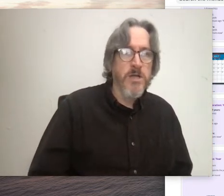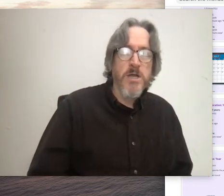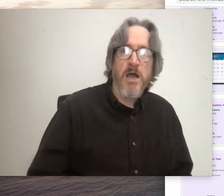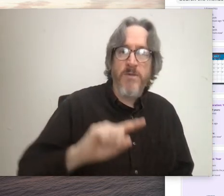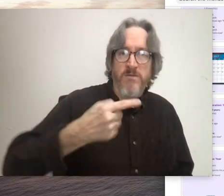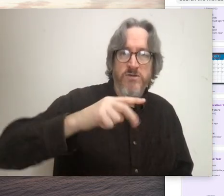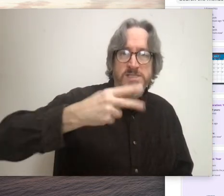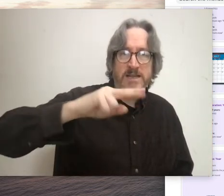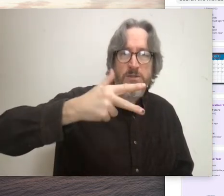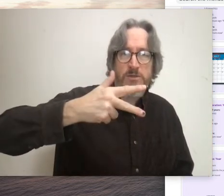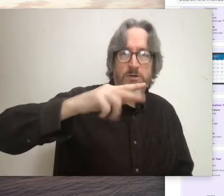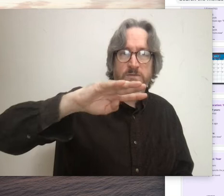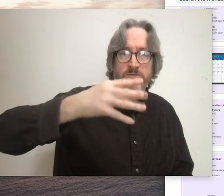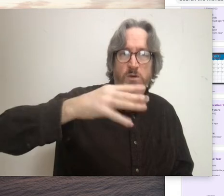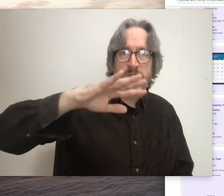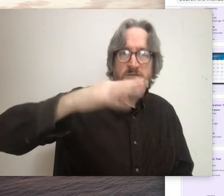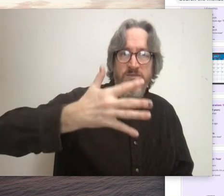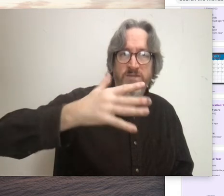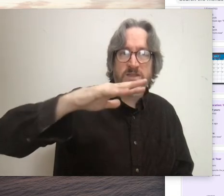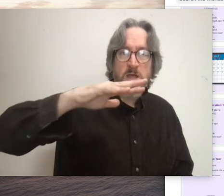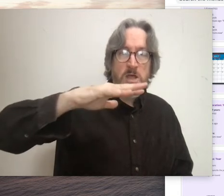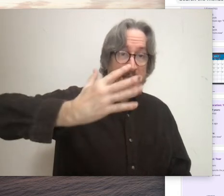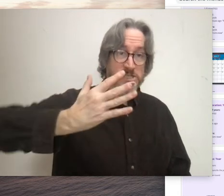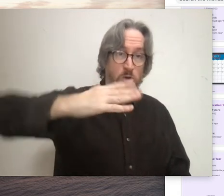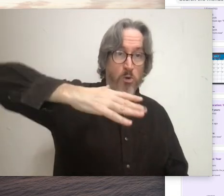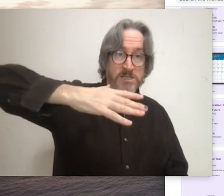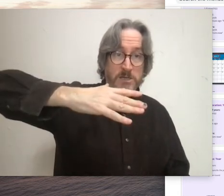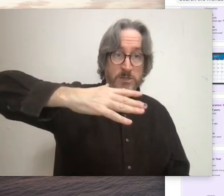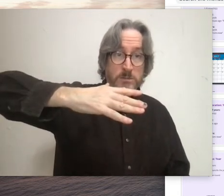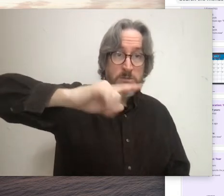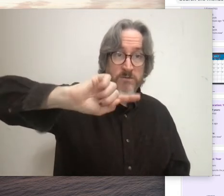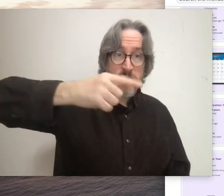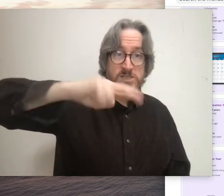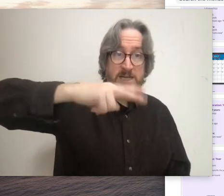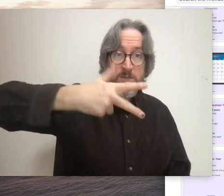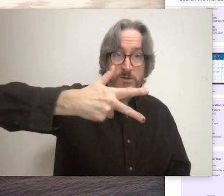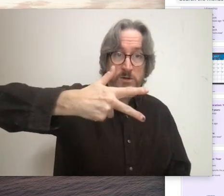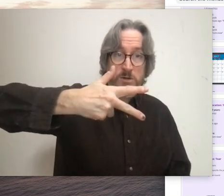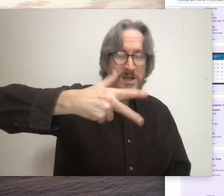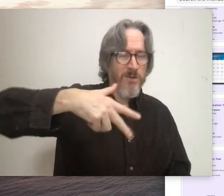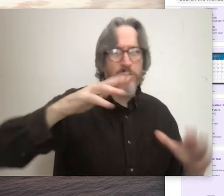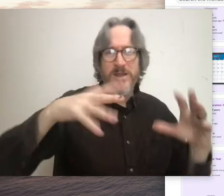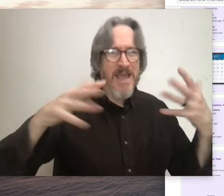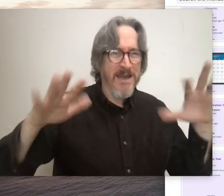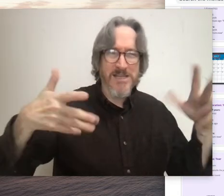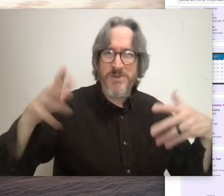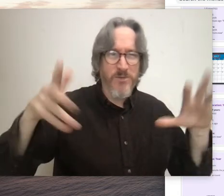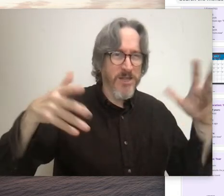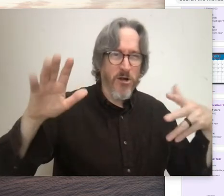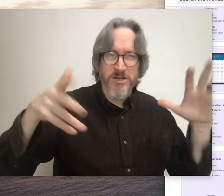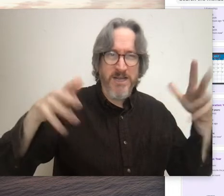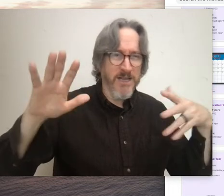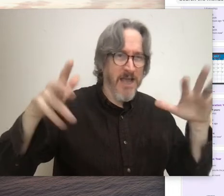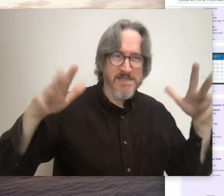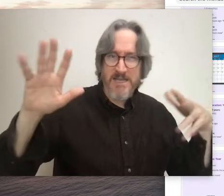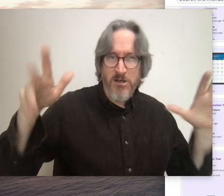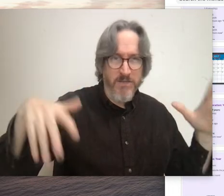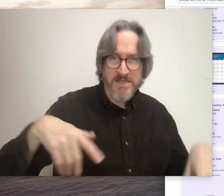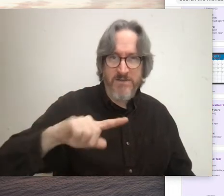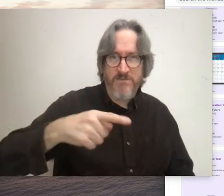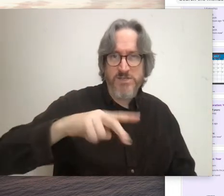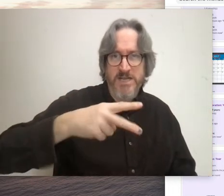covered. First, second, third, fourth, fifth. It's horizontal, first, second, third. We don't need the endings. We don't need RD,